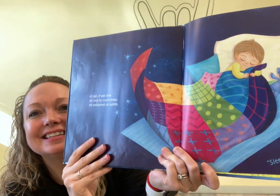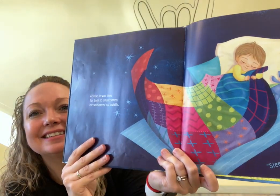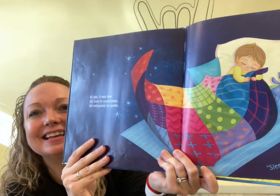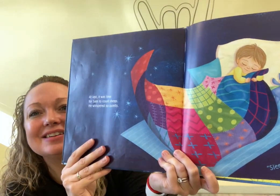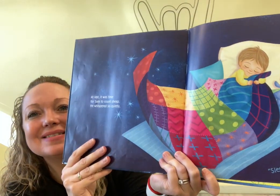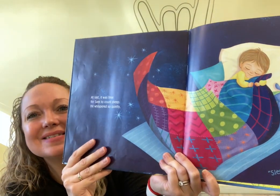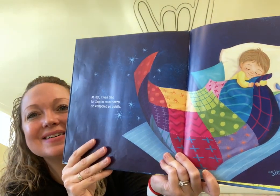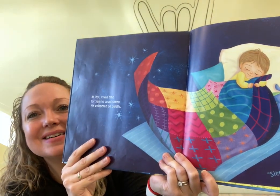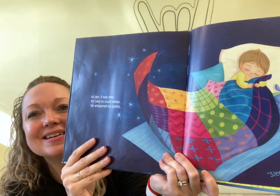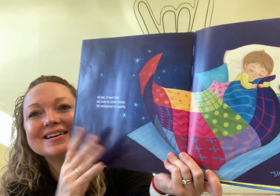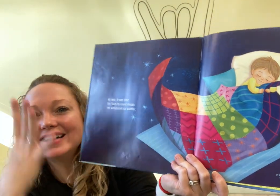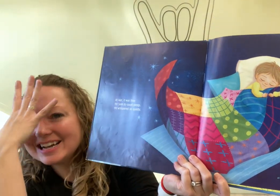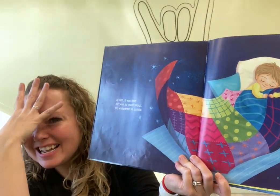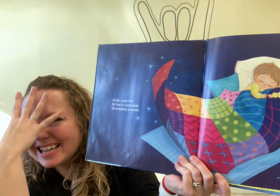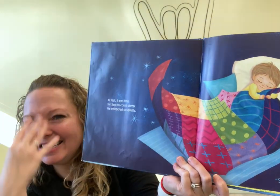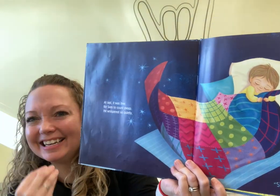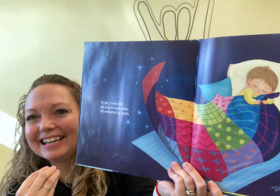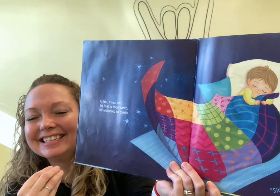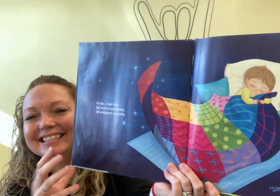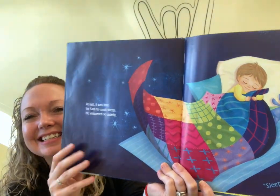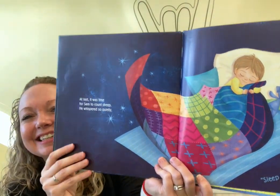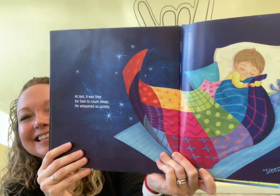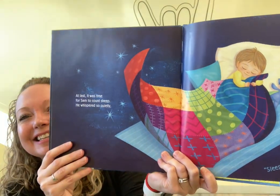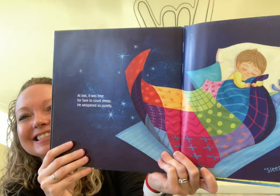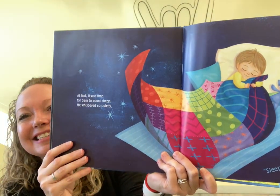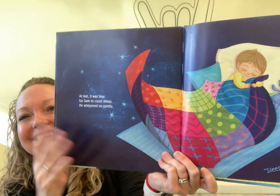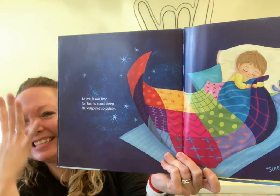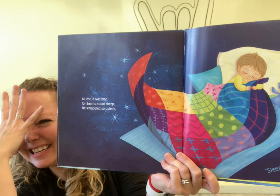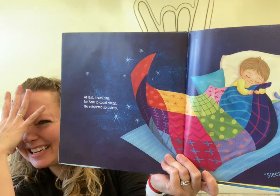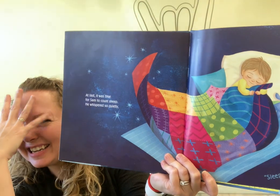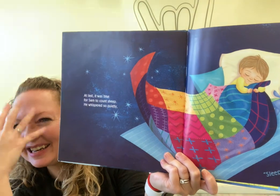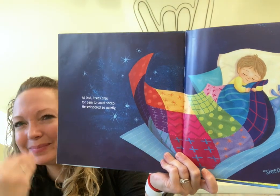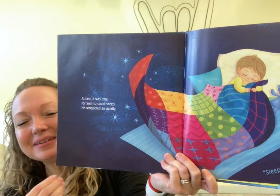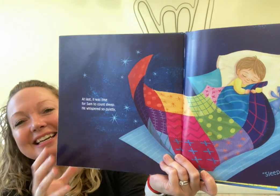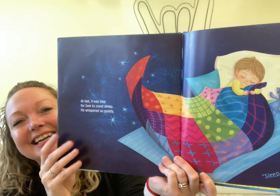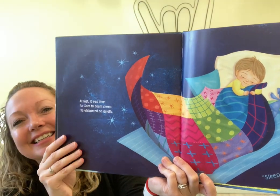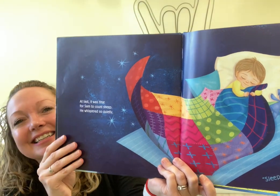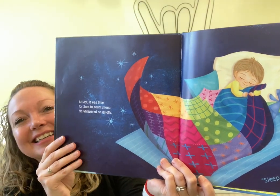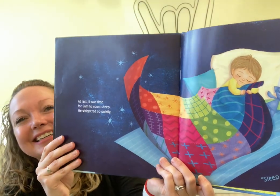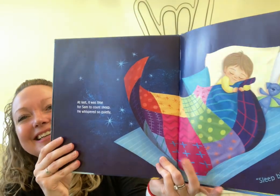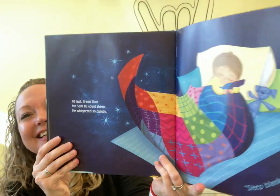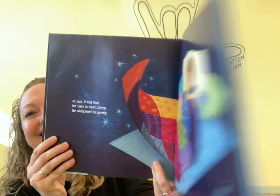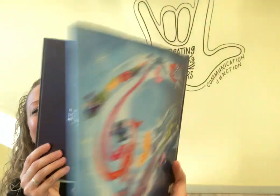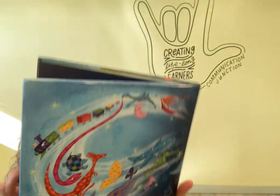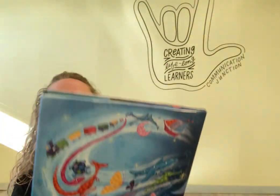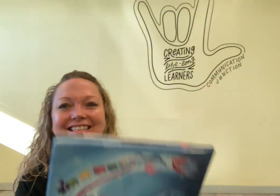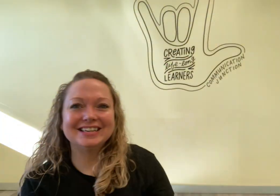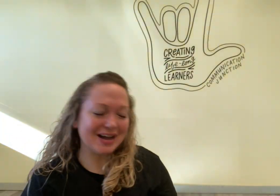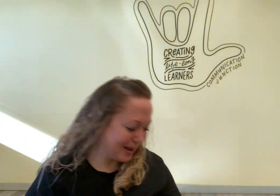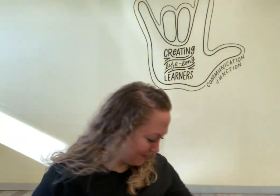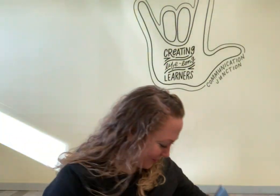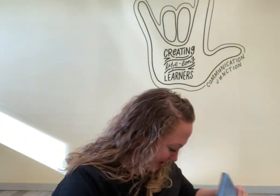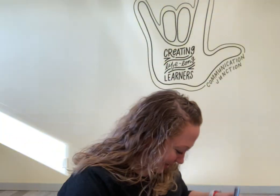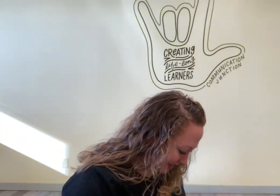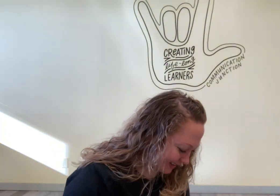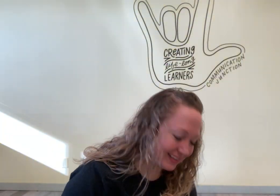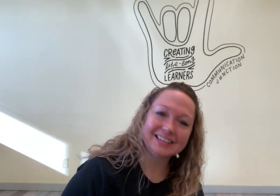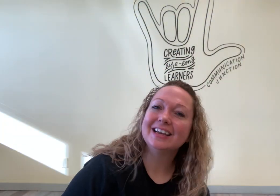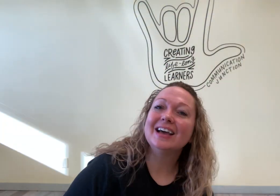Say good night, sleep tight. Good job, friends.